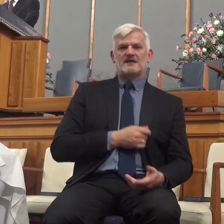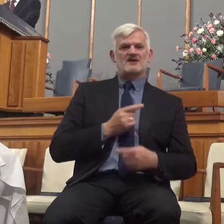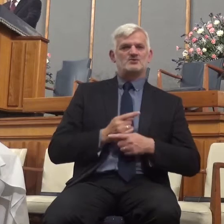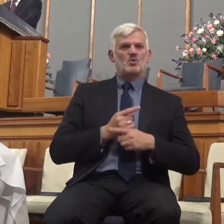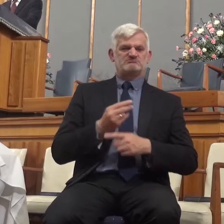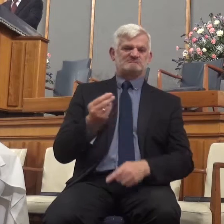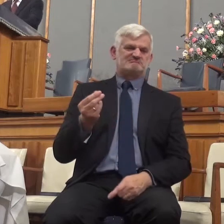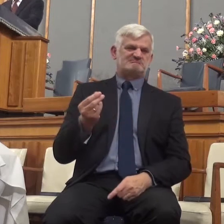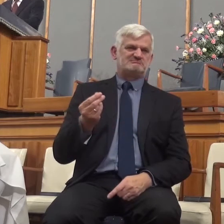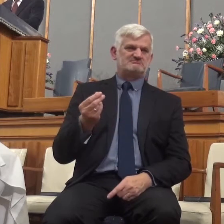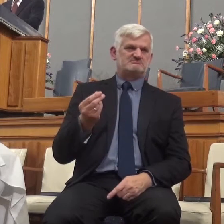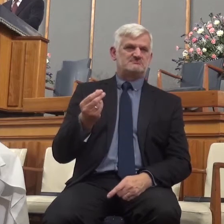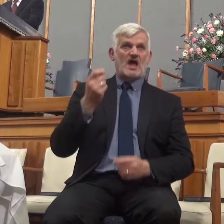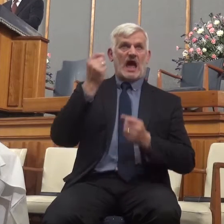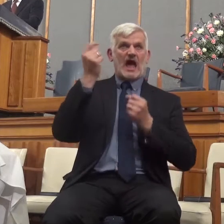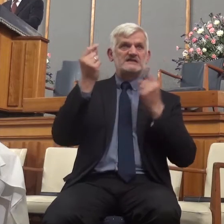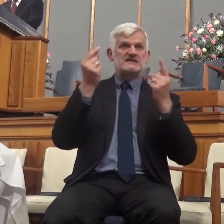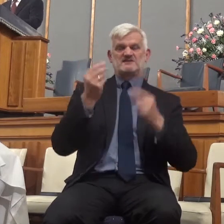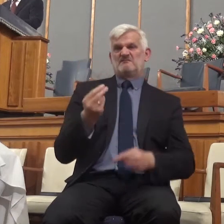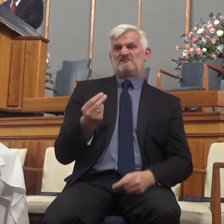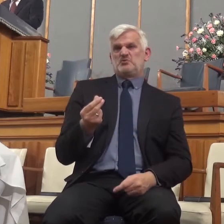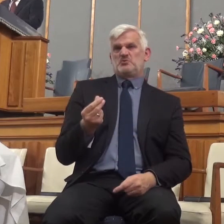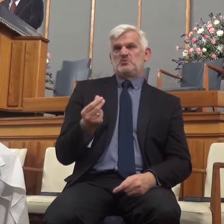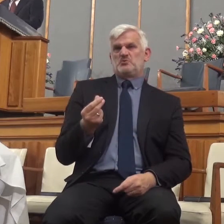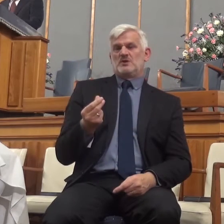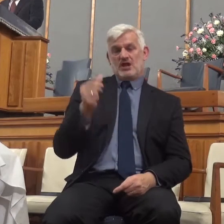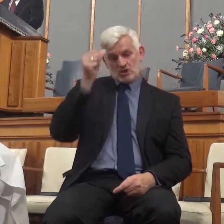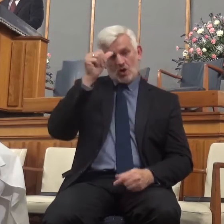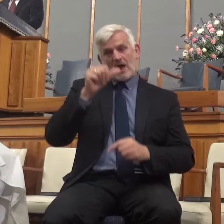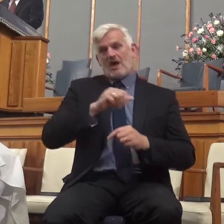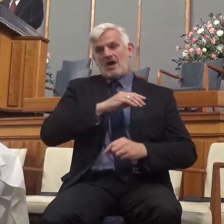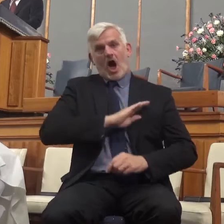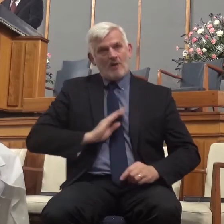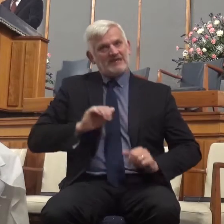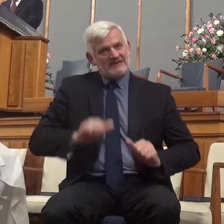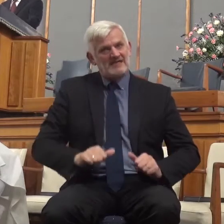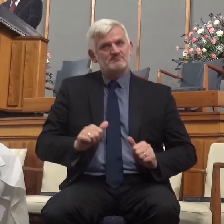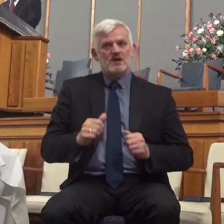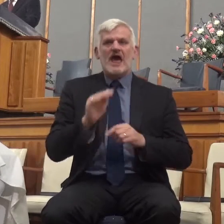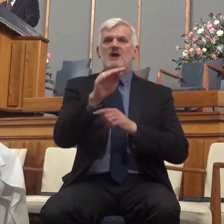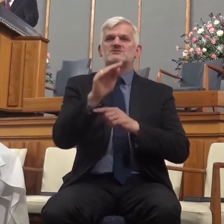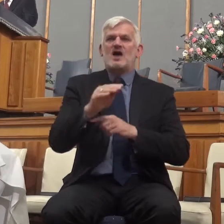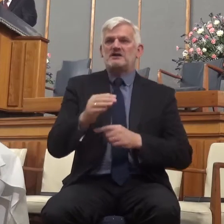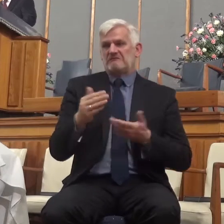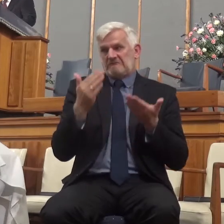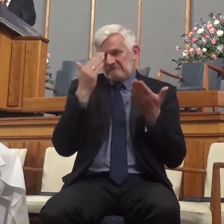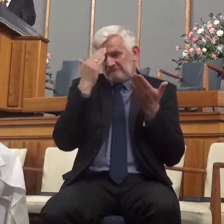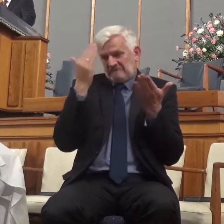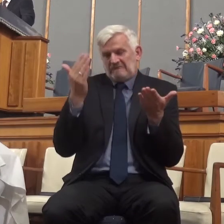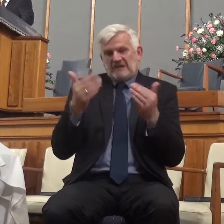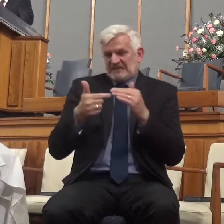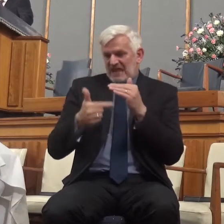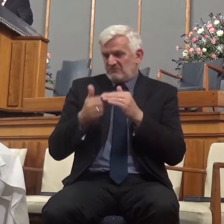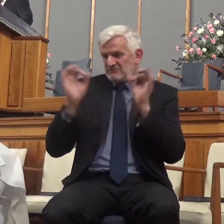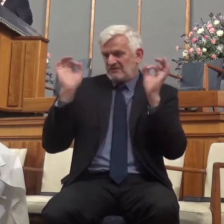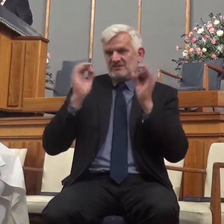he had few ideas outside his military know-how and capabilities, and he had little depth, and he